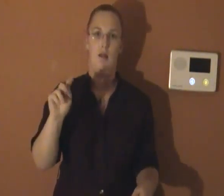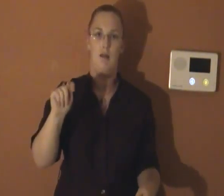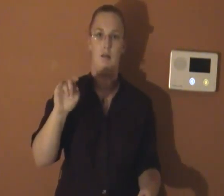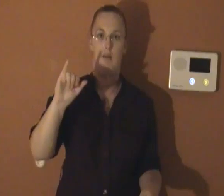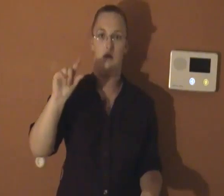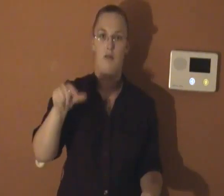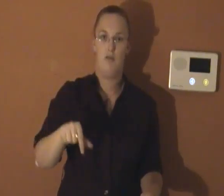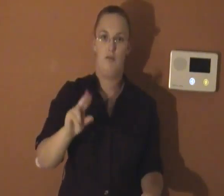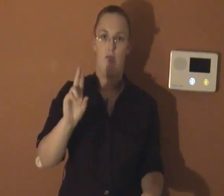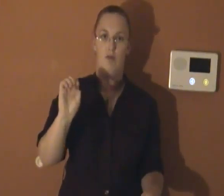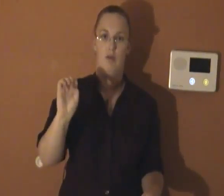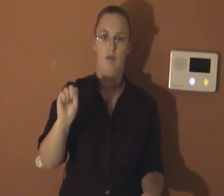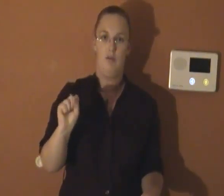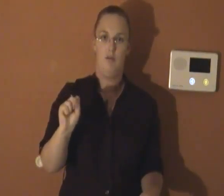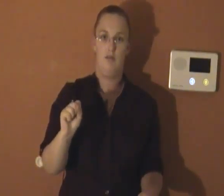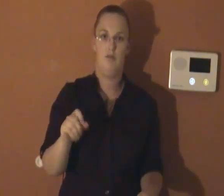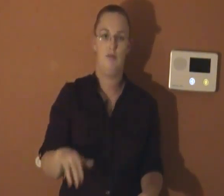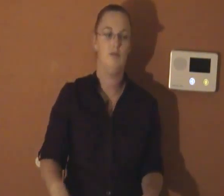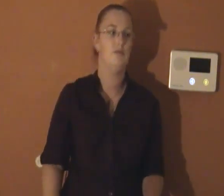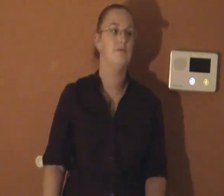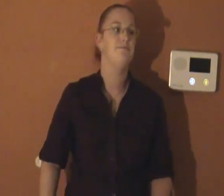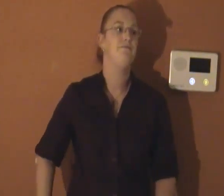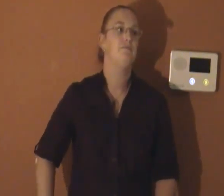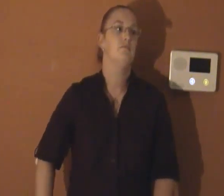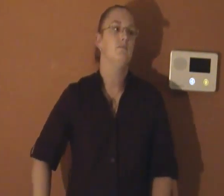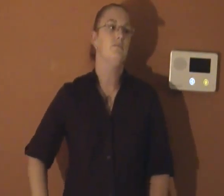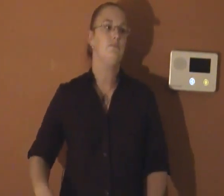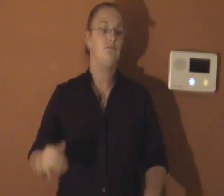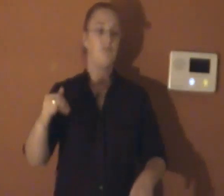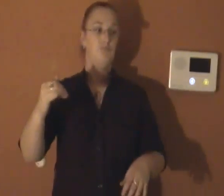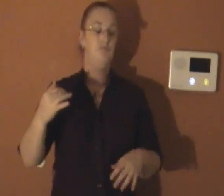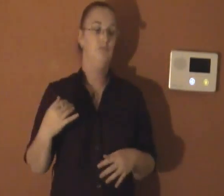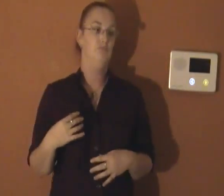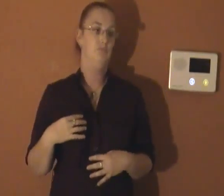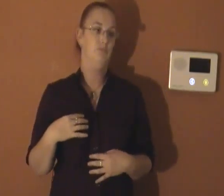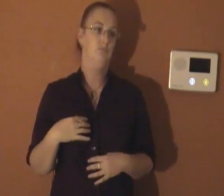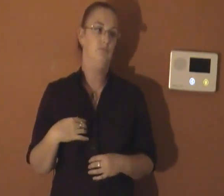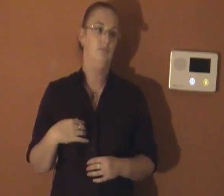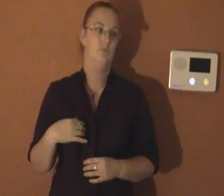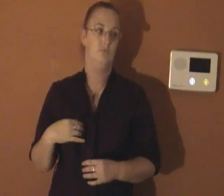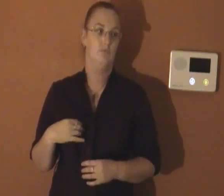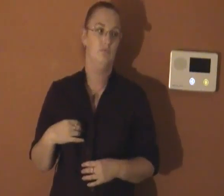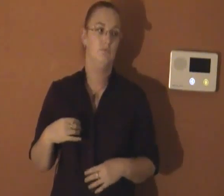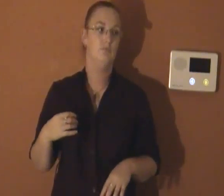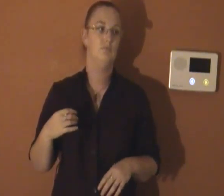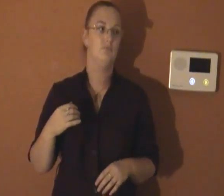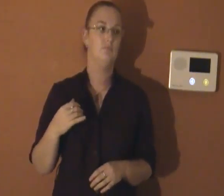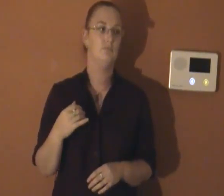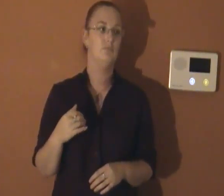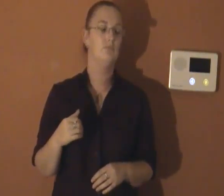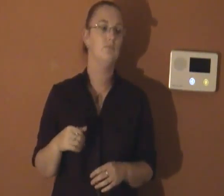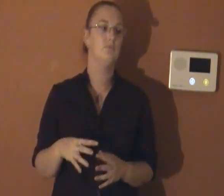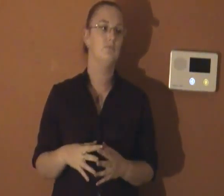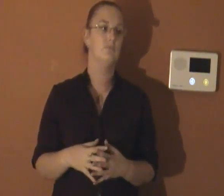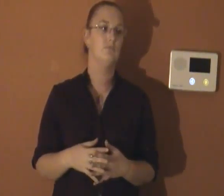In fact, if you would enter my living room today, you would see a beautiful mahogany sideboard, and on that you